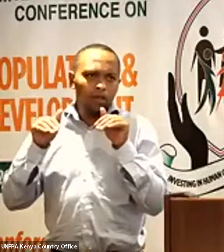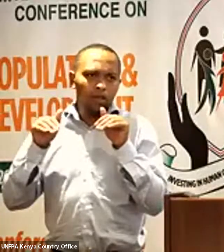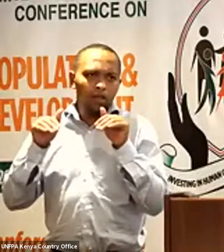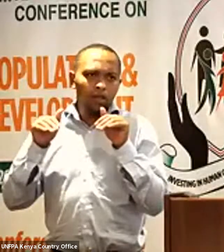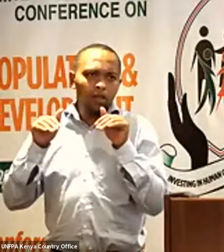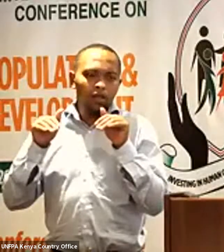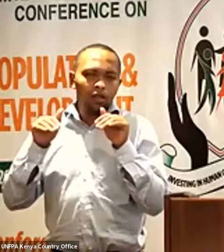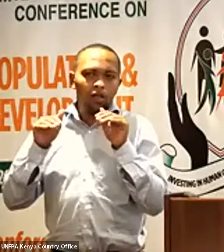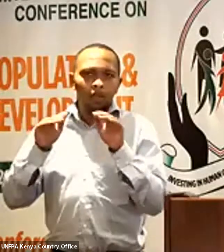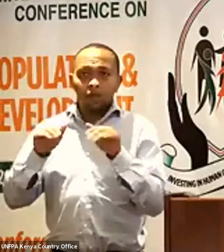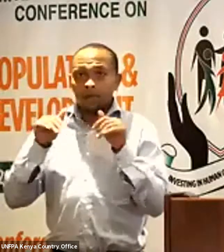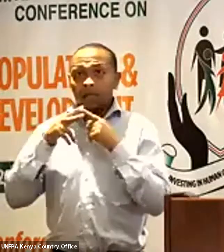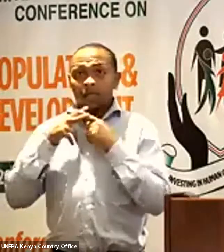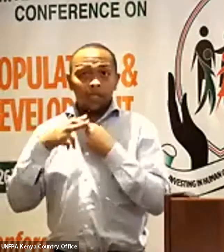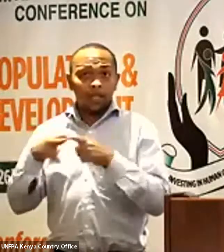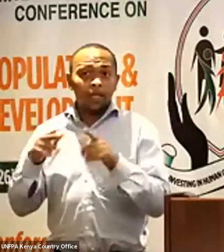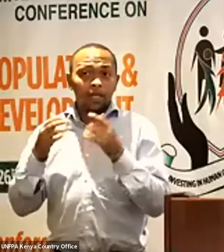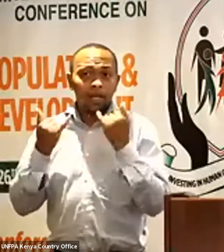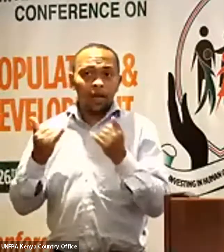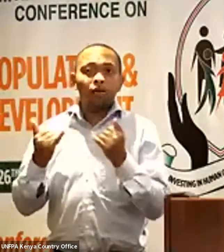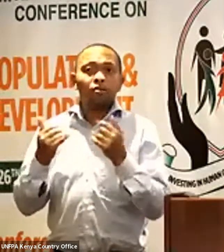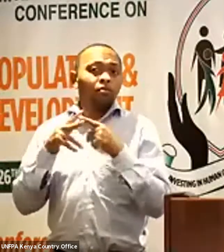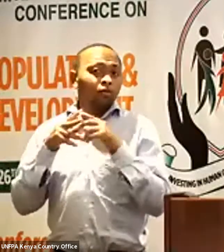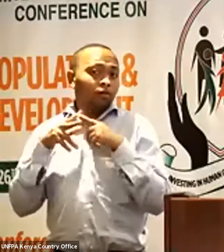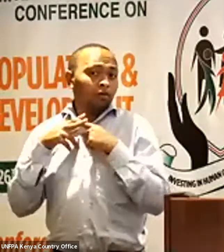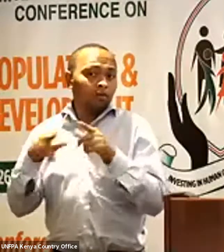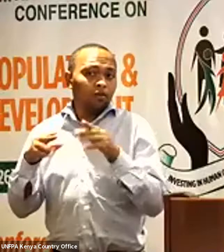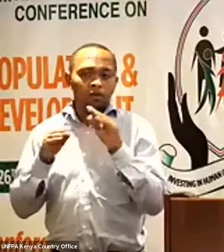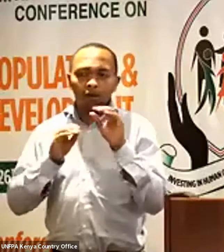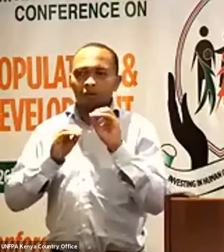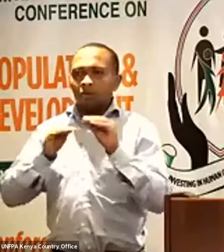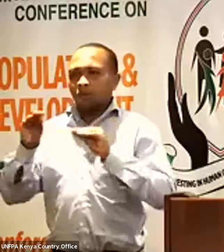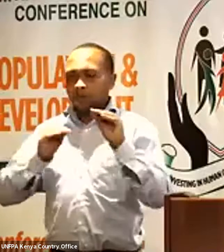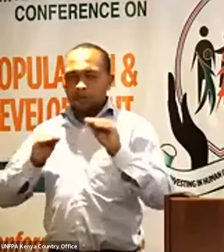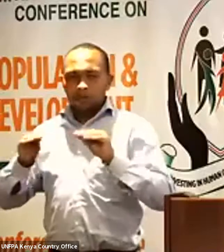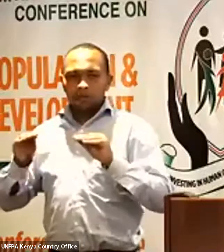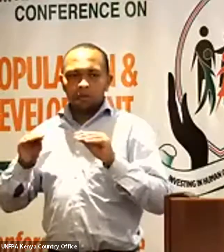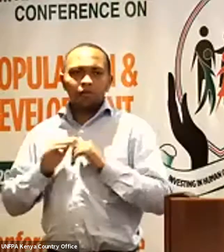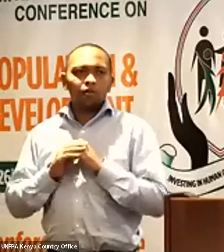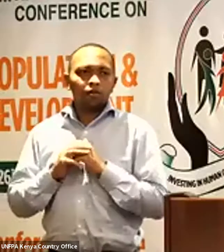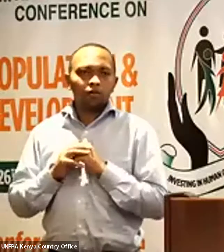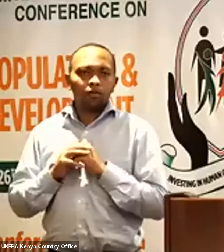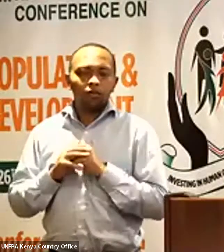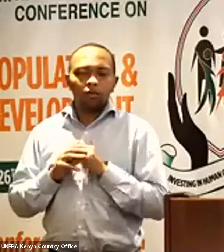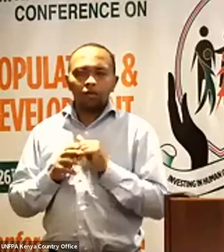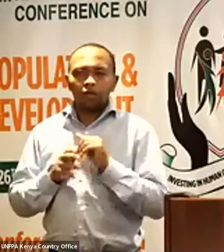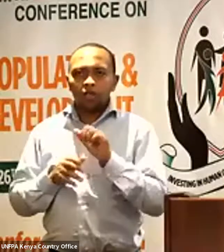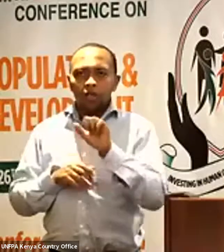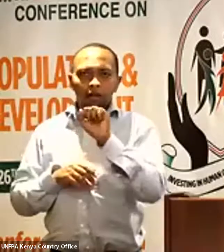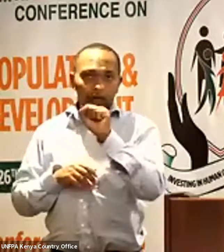No. Now we can do right now. We're going to do right now. So there are going to be 5